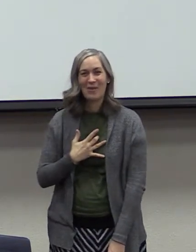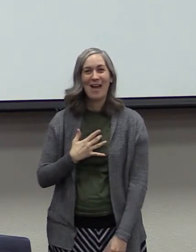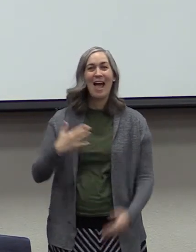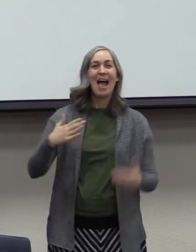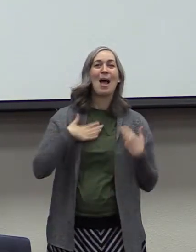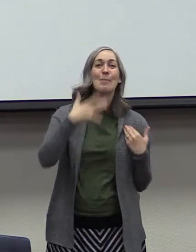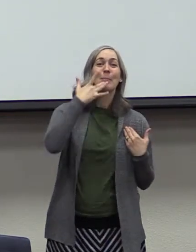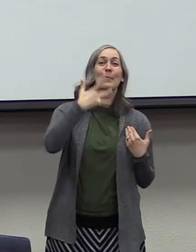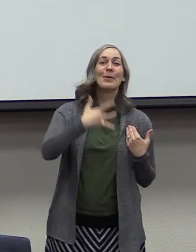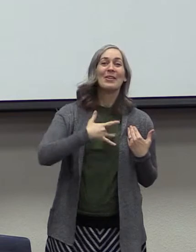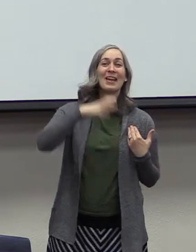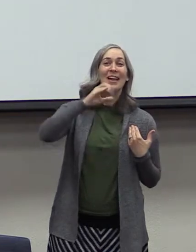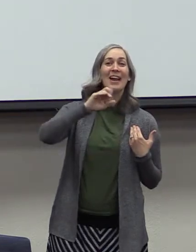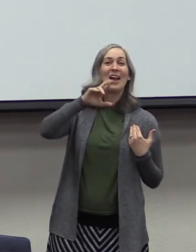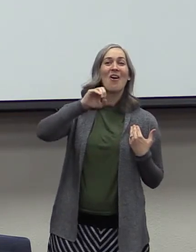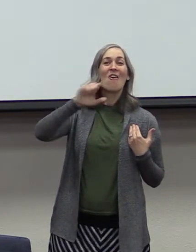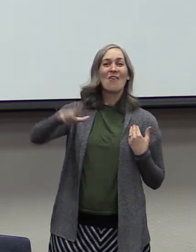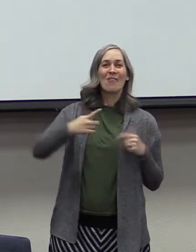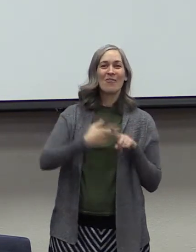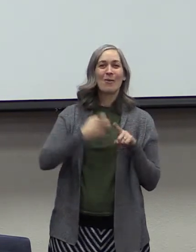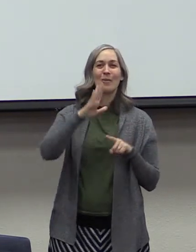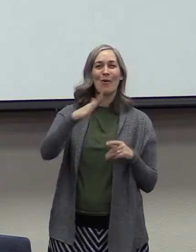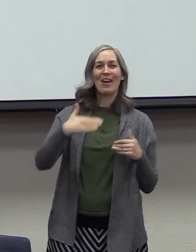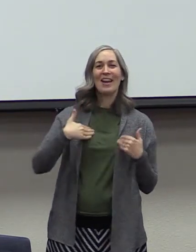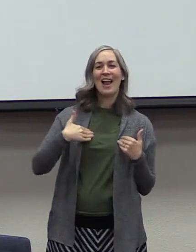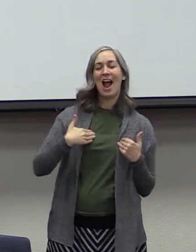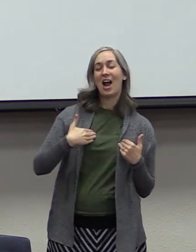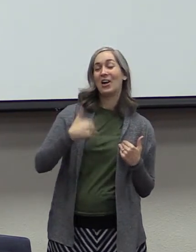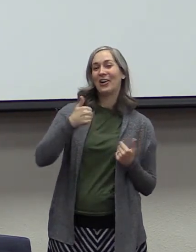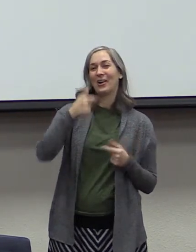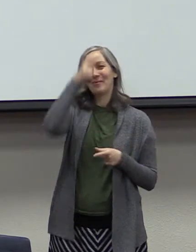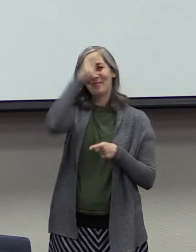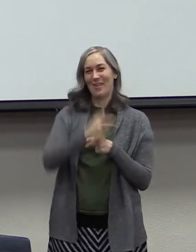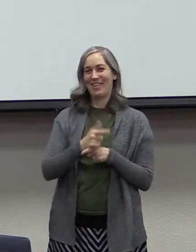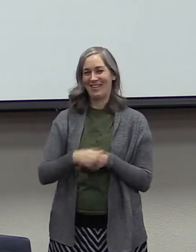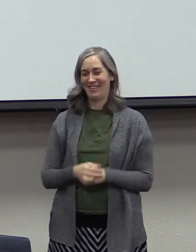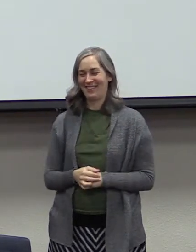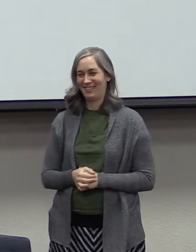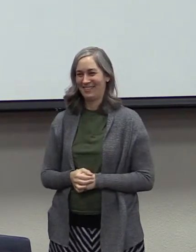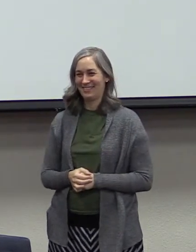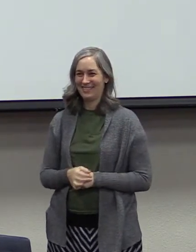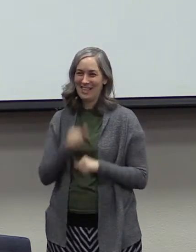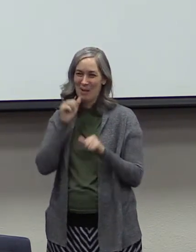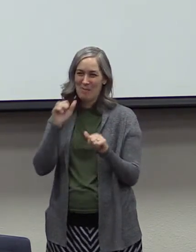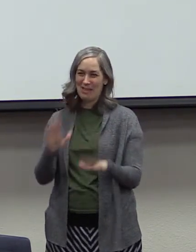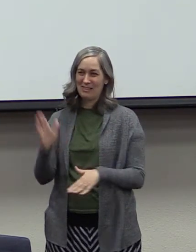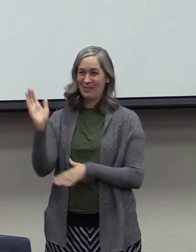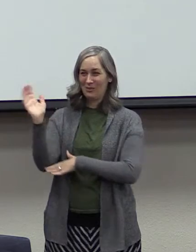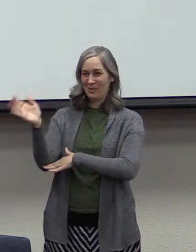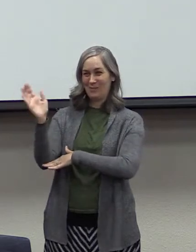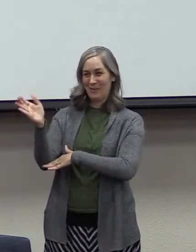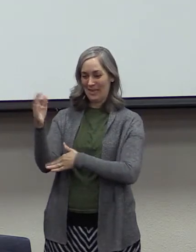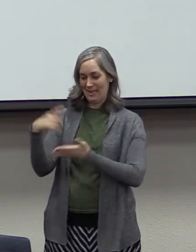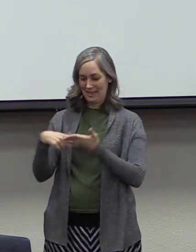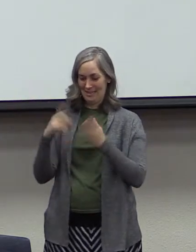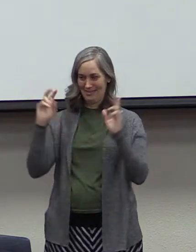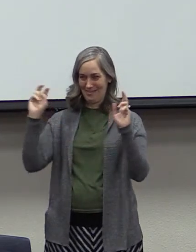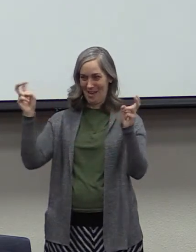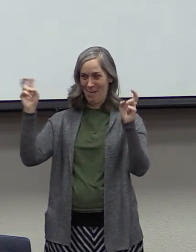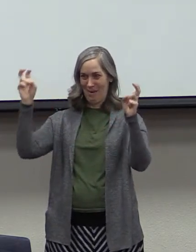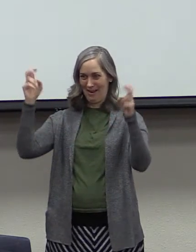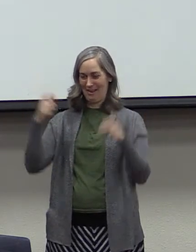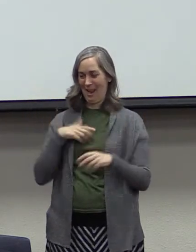your younger brother. But what a blessing to speak on this subject. I have